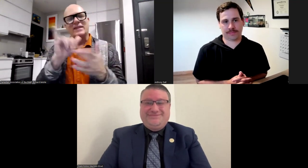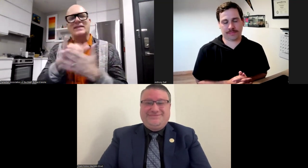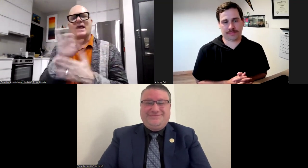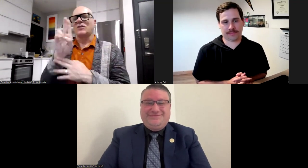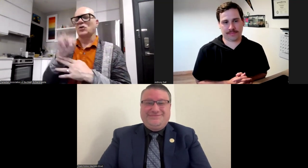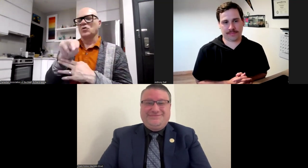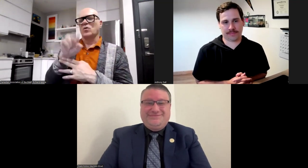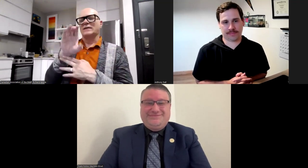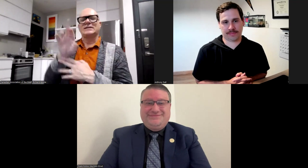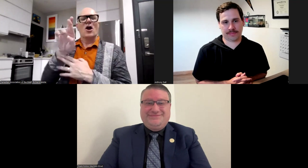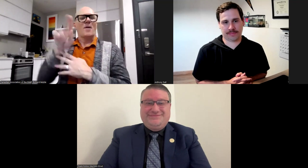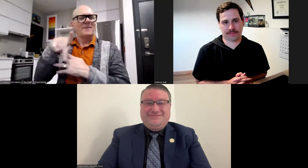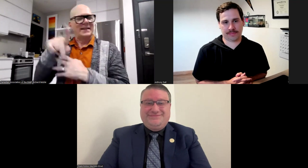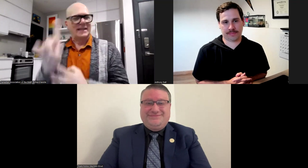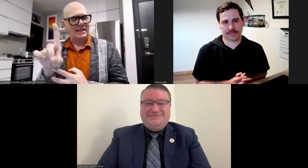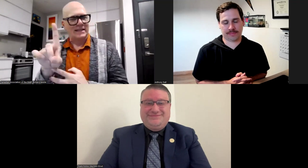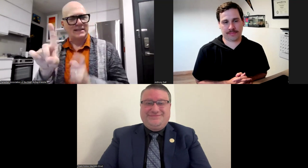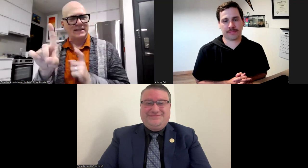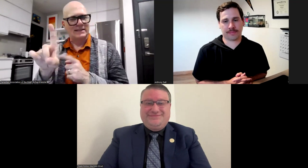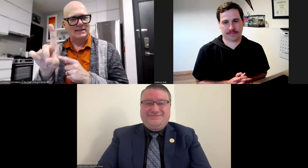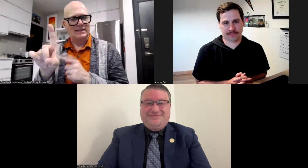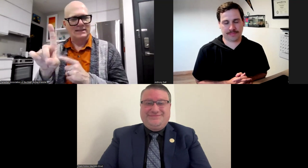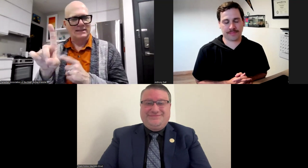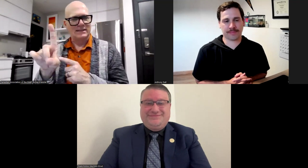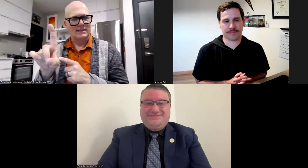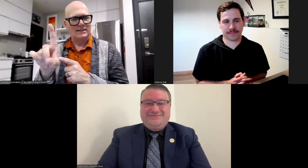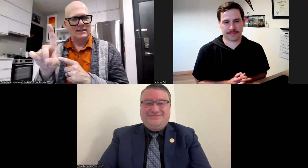that it is different than the UN CRPD.